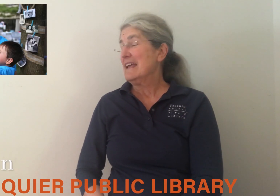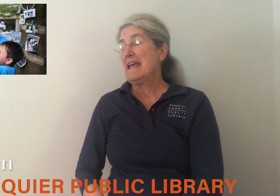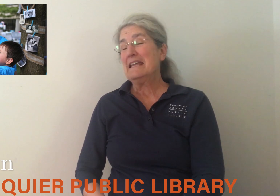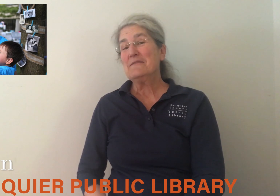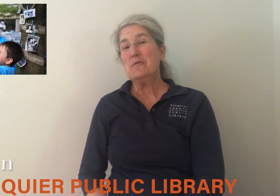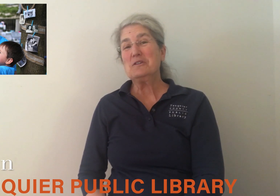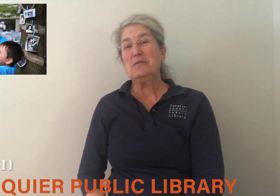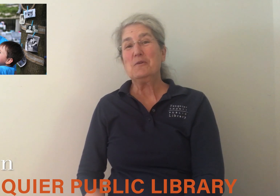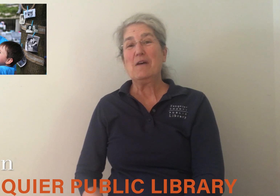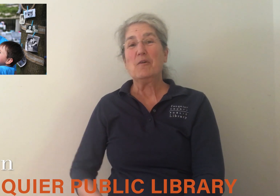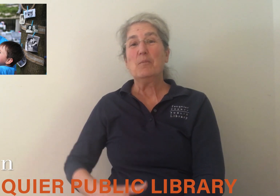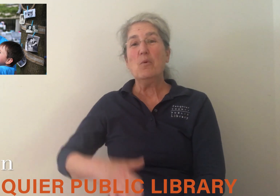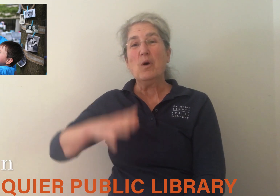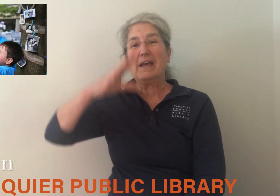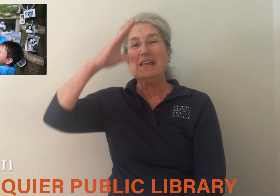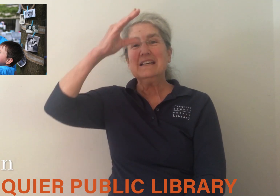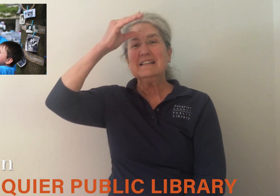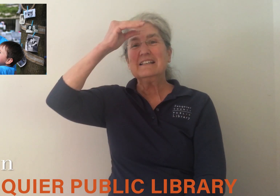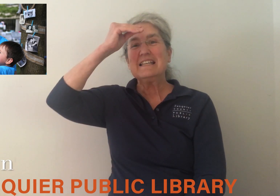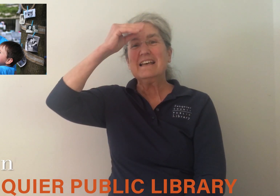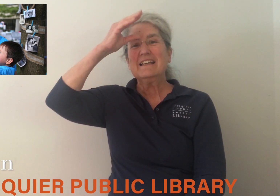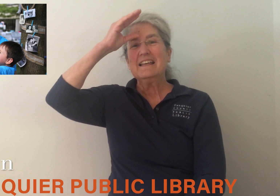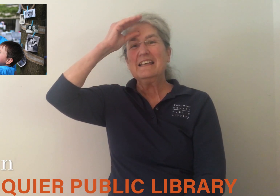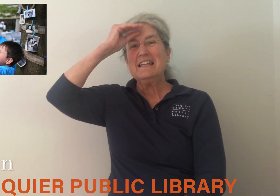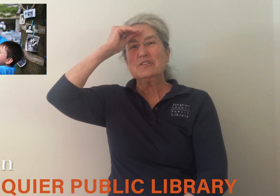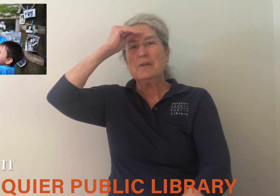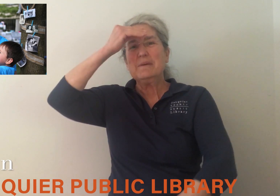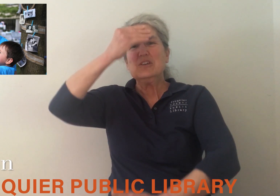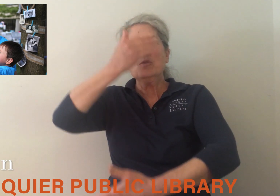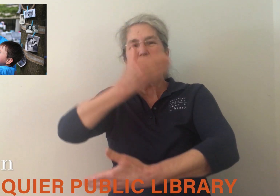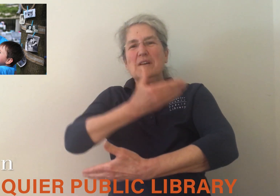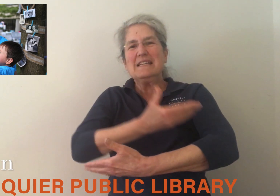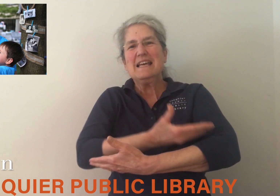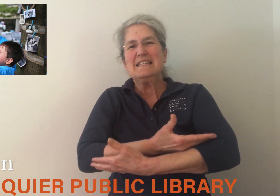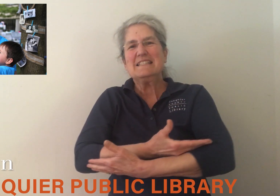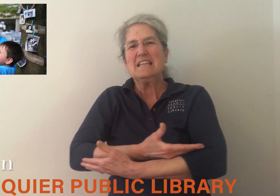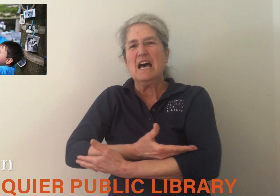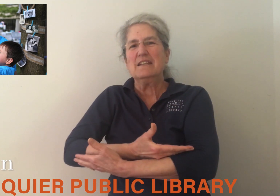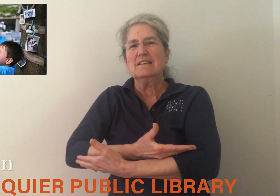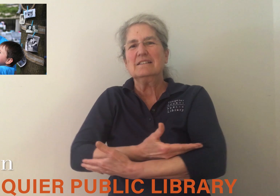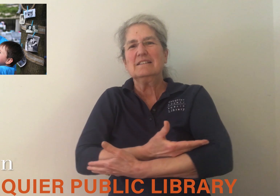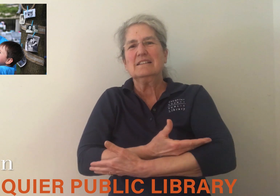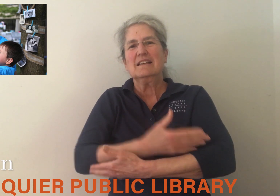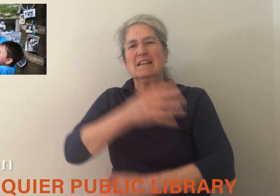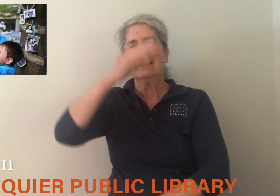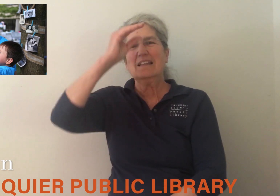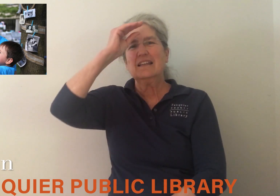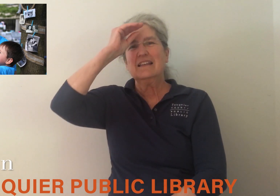And of course, if you have a boy, it's going to be your son.